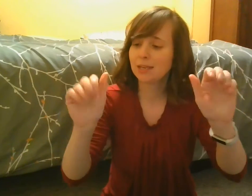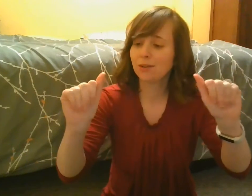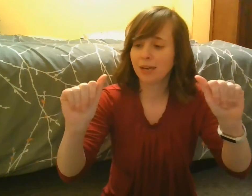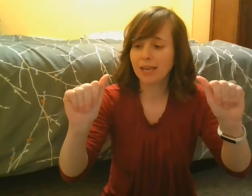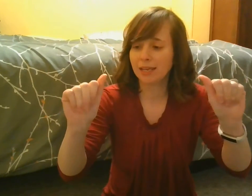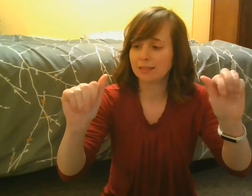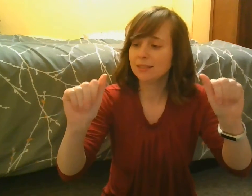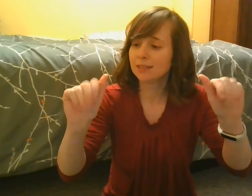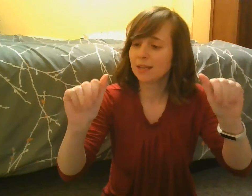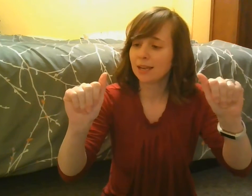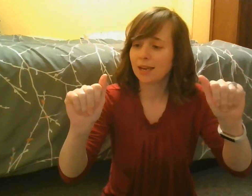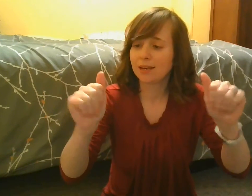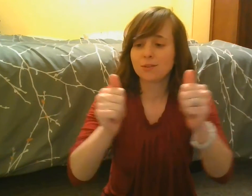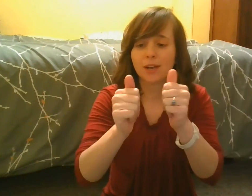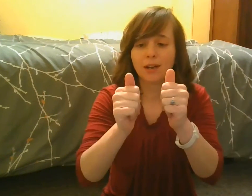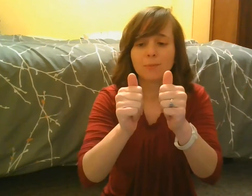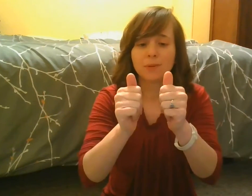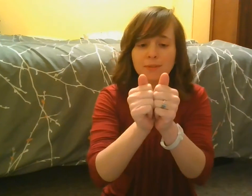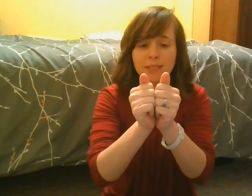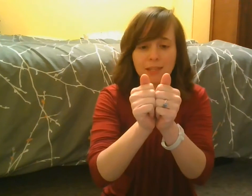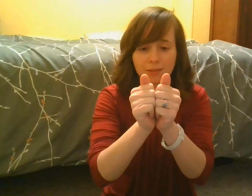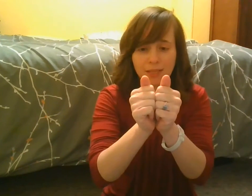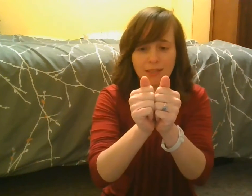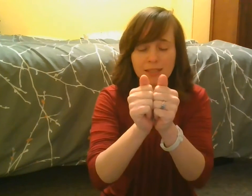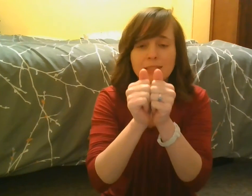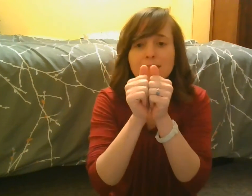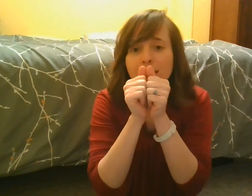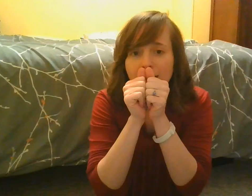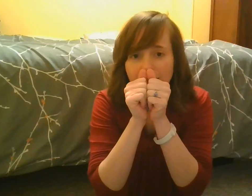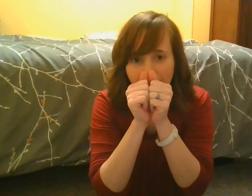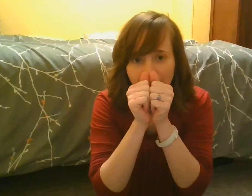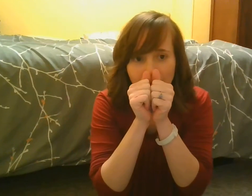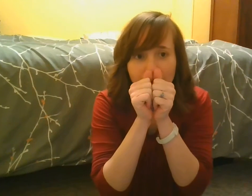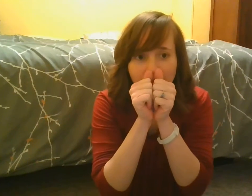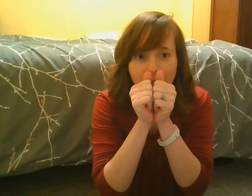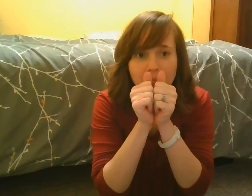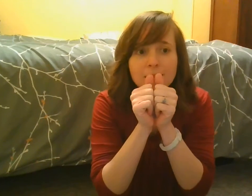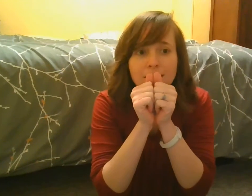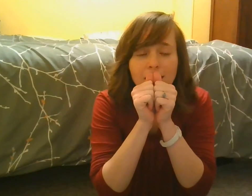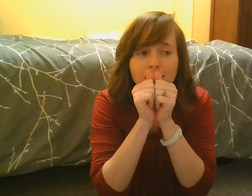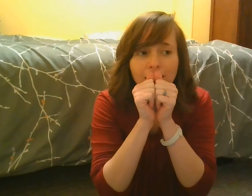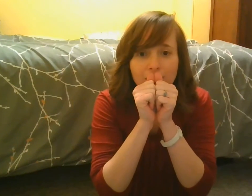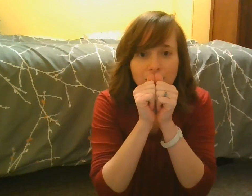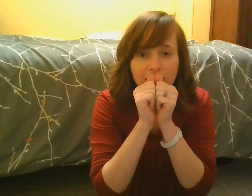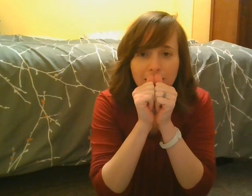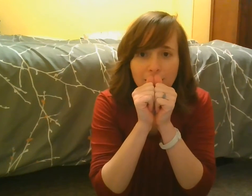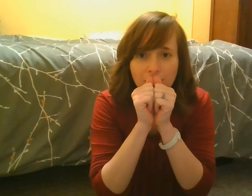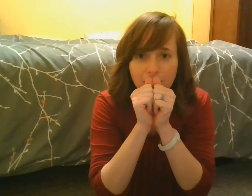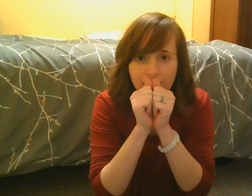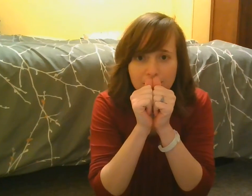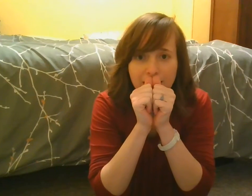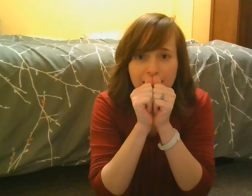your A hands and you kind of put them together like this. And you have your thumbs kind of drag down your lips like this.